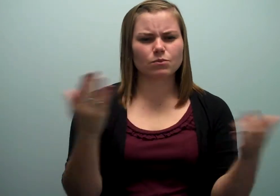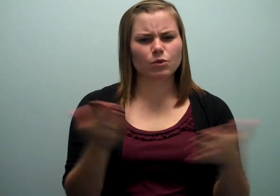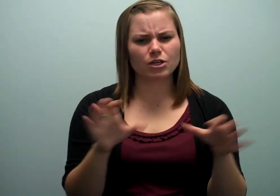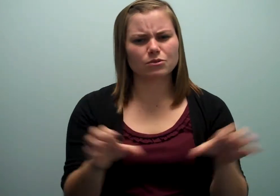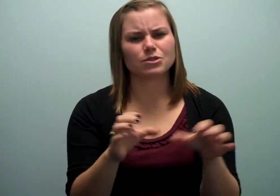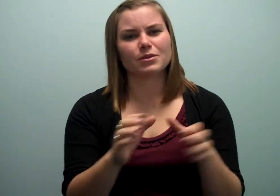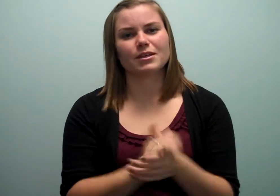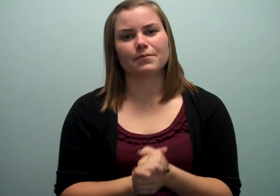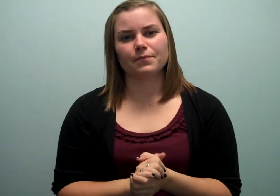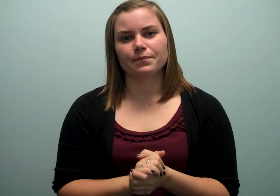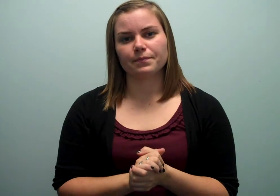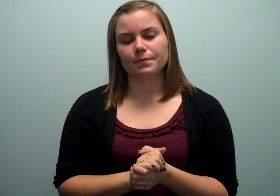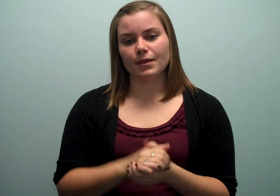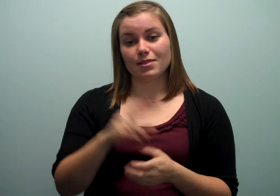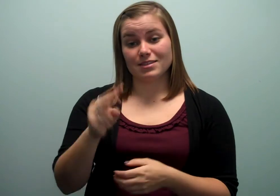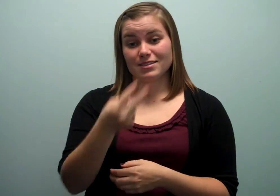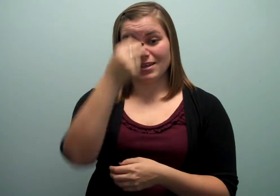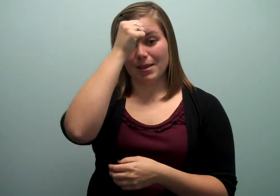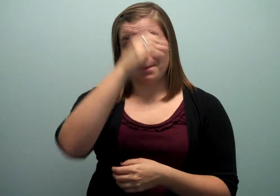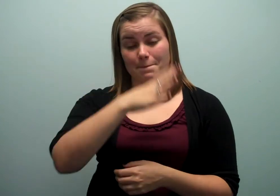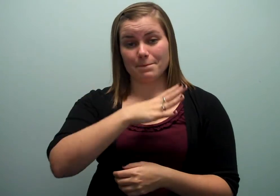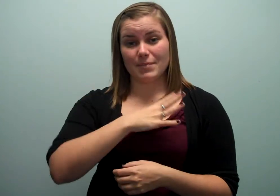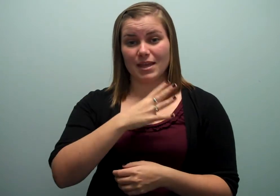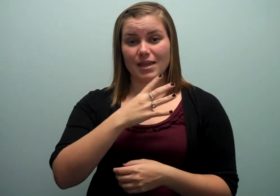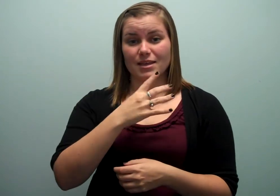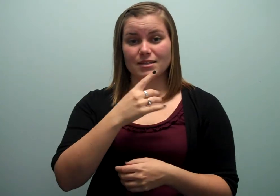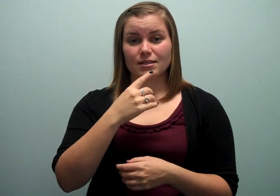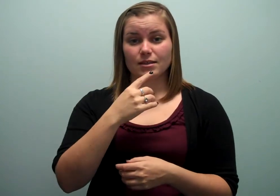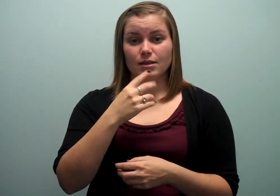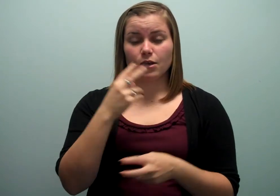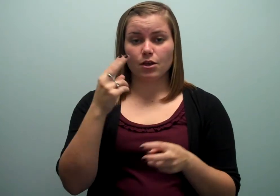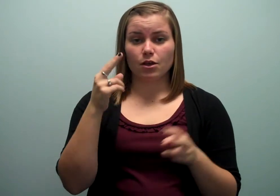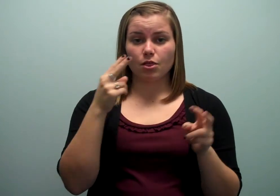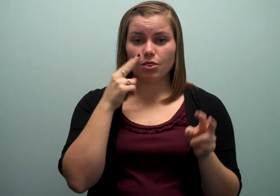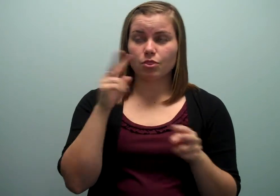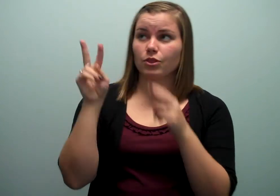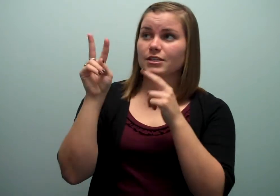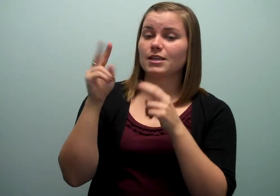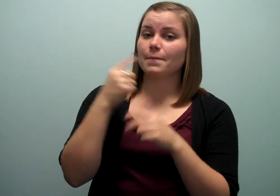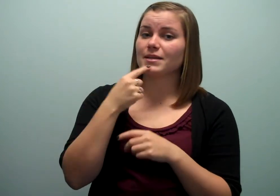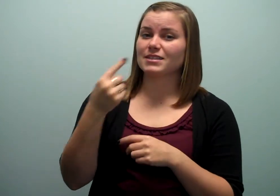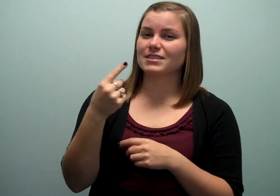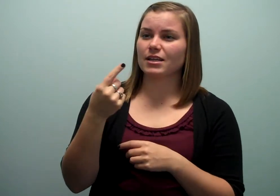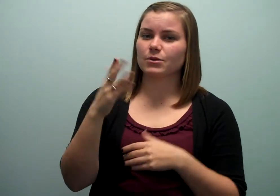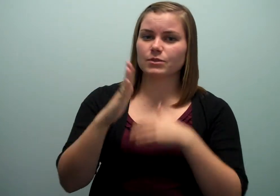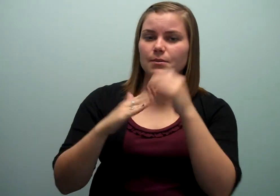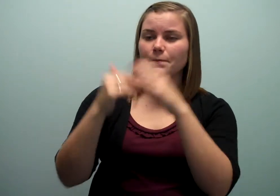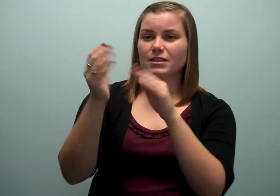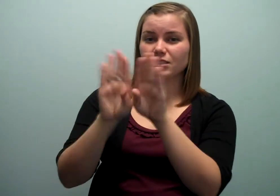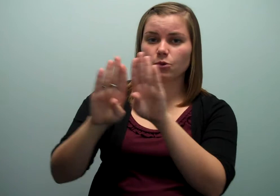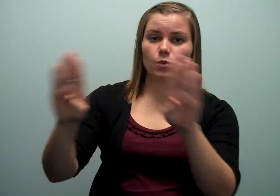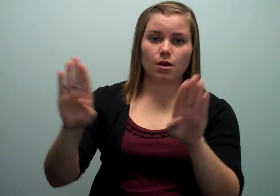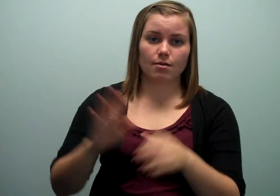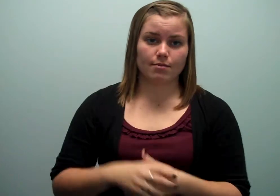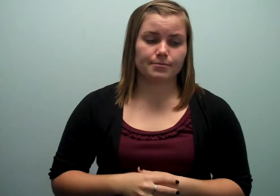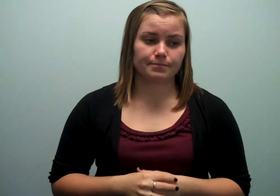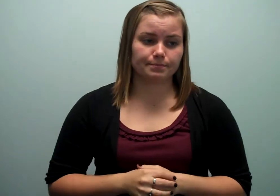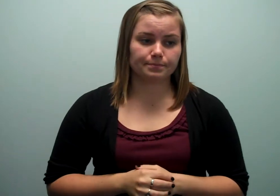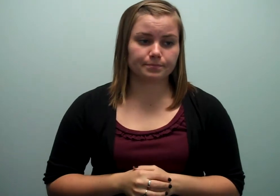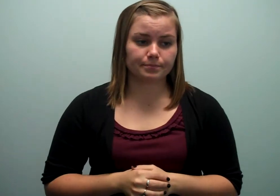doing?" The second brick mason looked kindly at the boy and said, "I'm building a wall." The